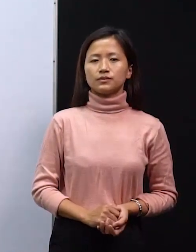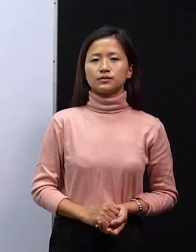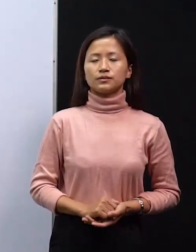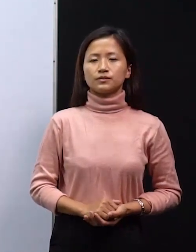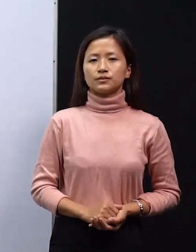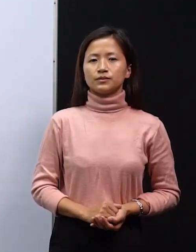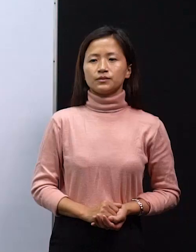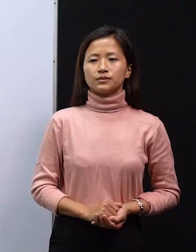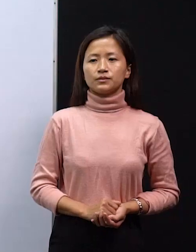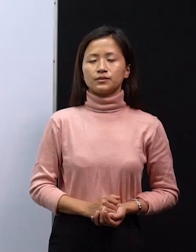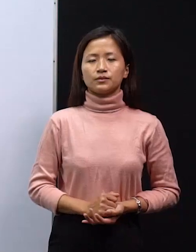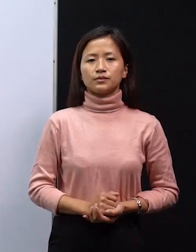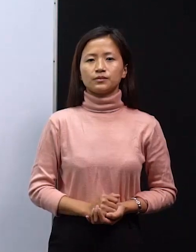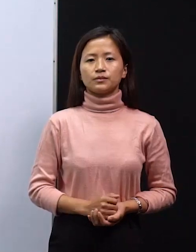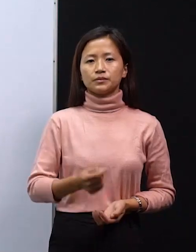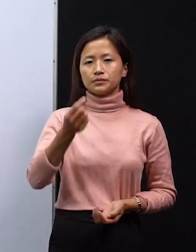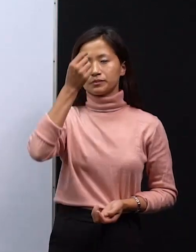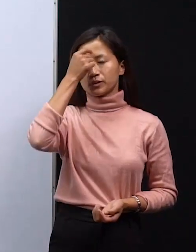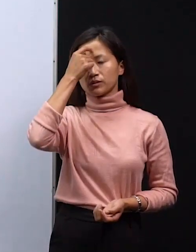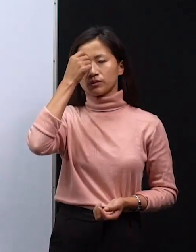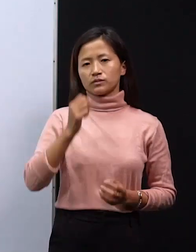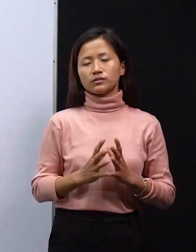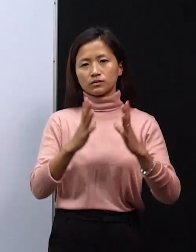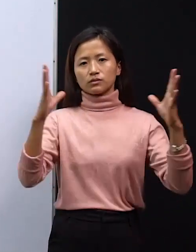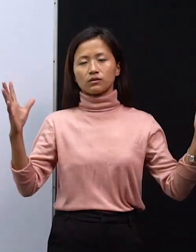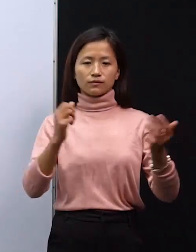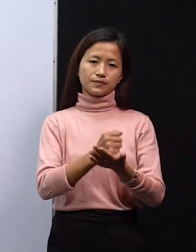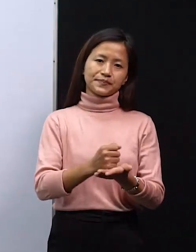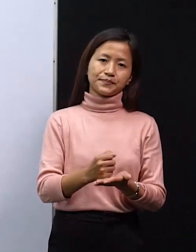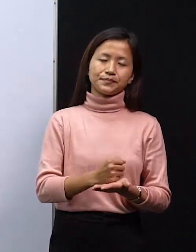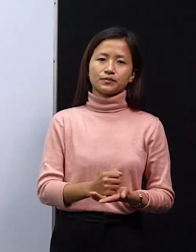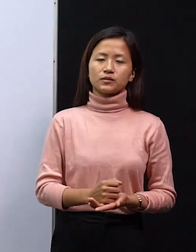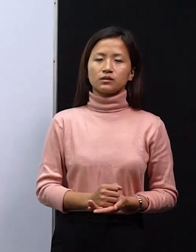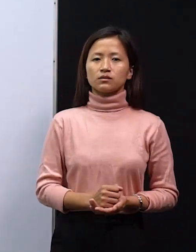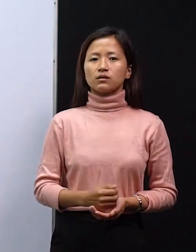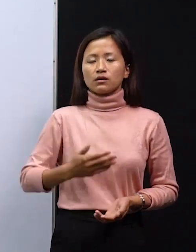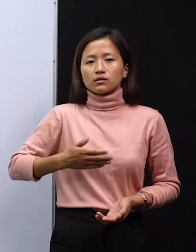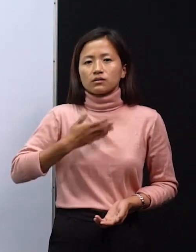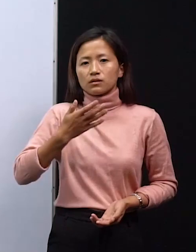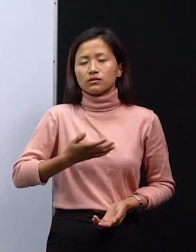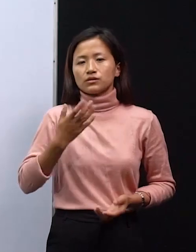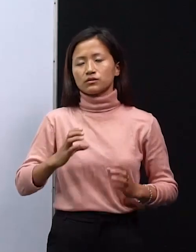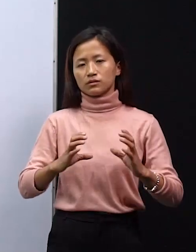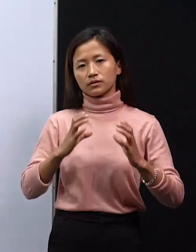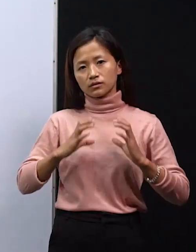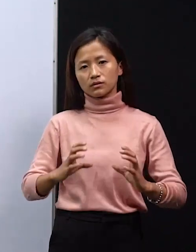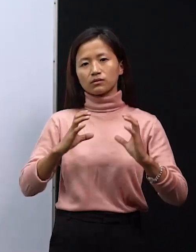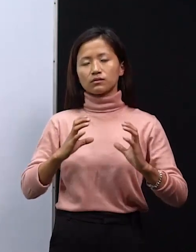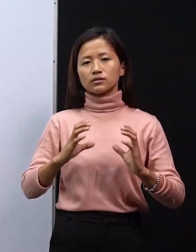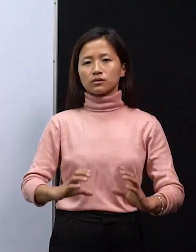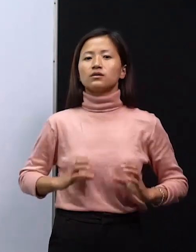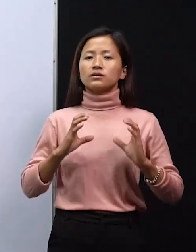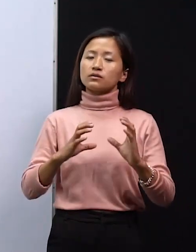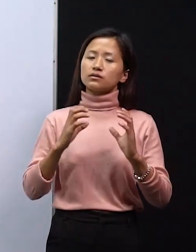These particular problems require a lot of practice. So I would encourage you to practice more to get a